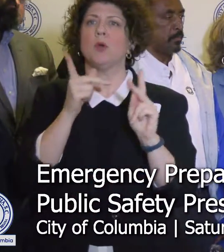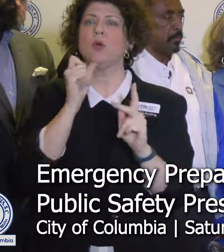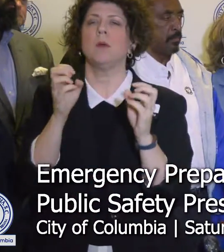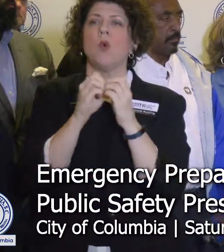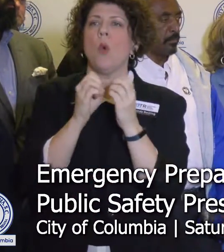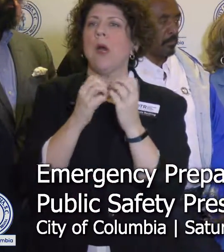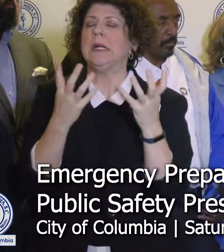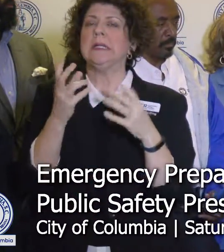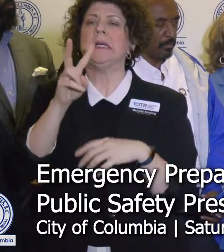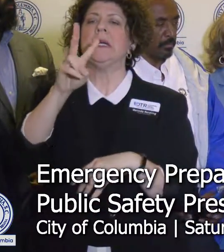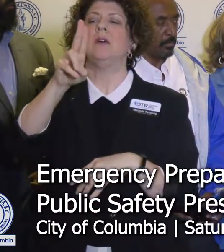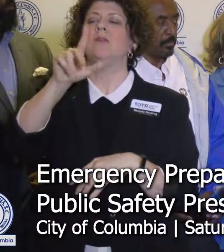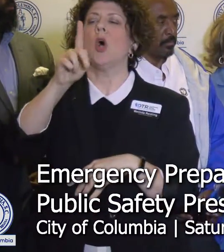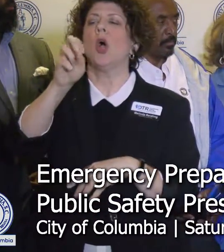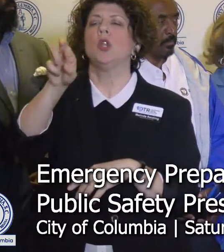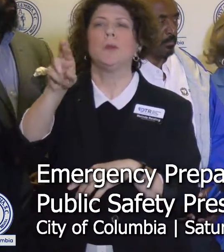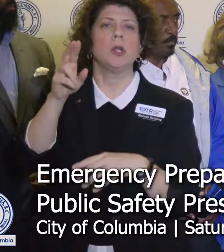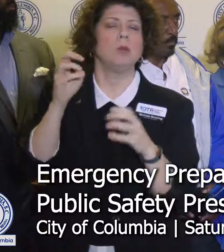and